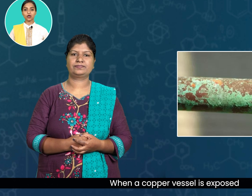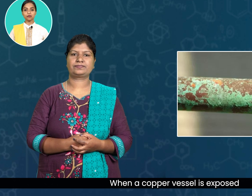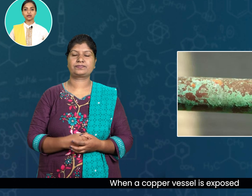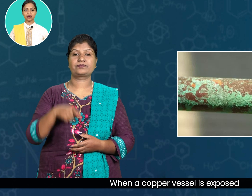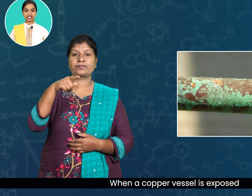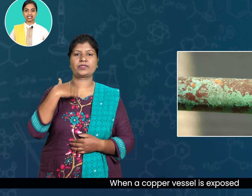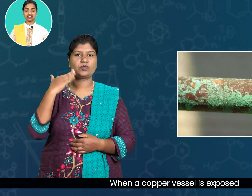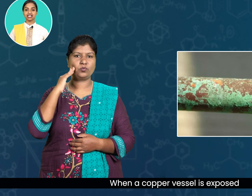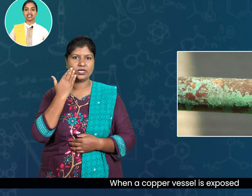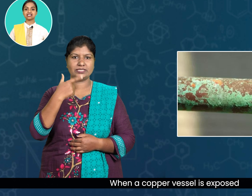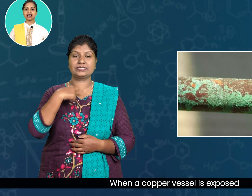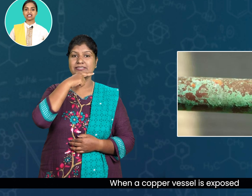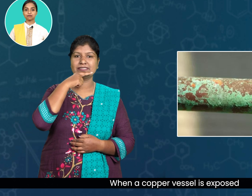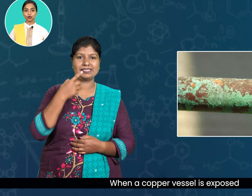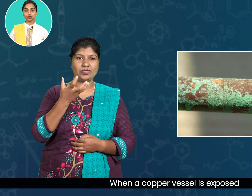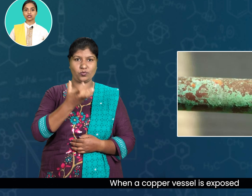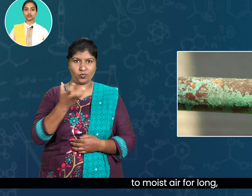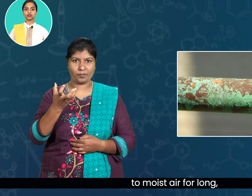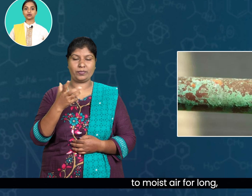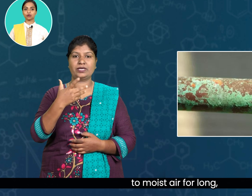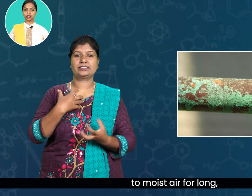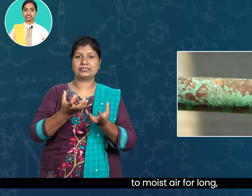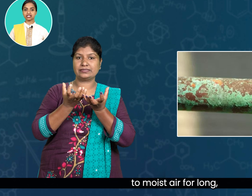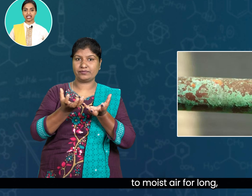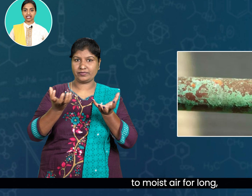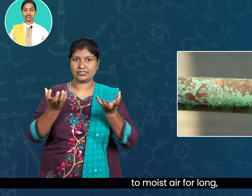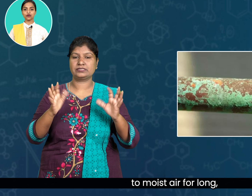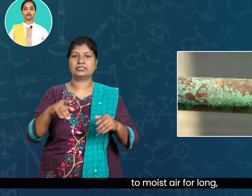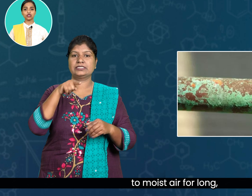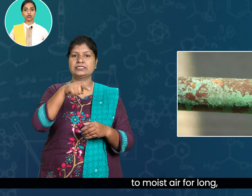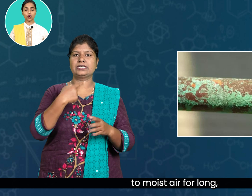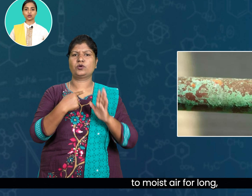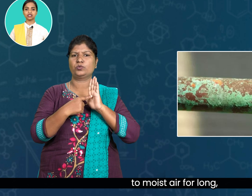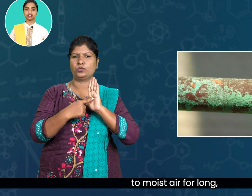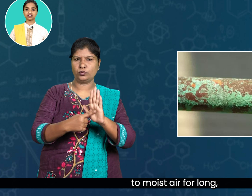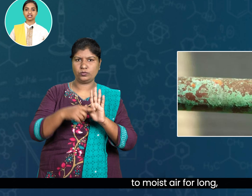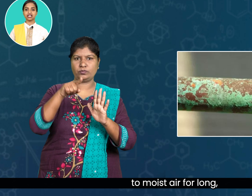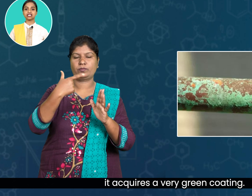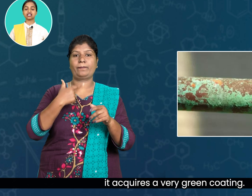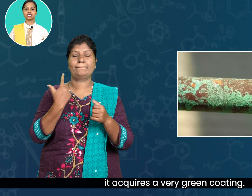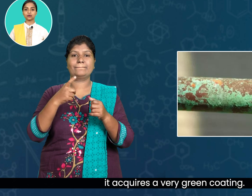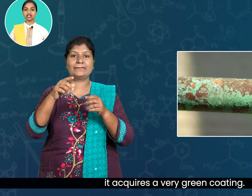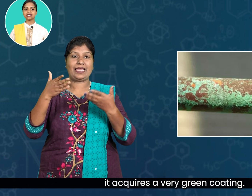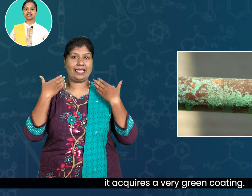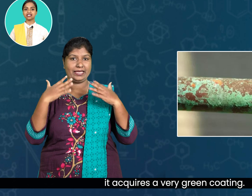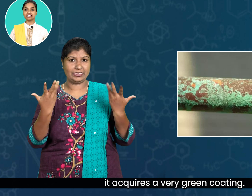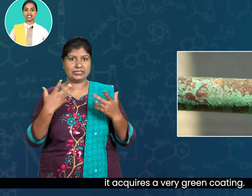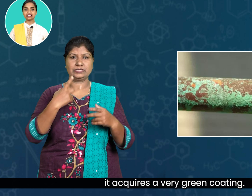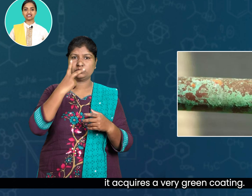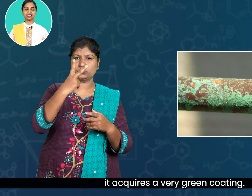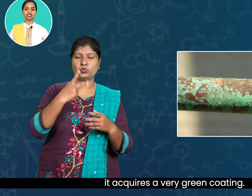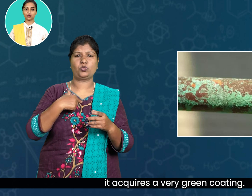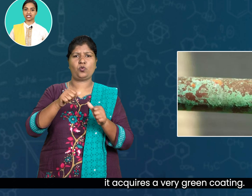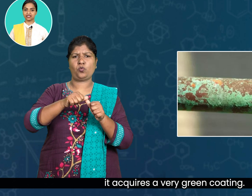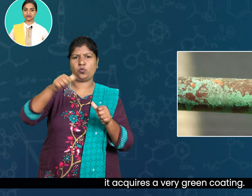When a copper vessel is exposed to moist air for long, it acquires a